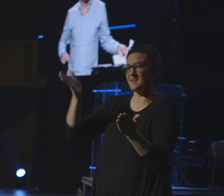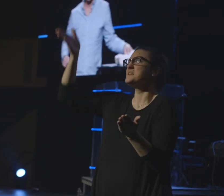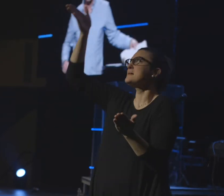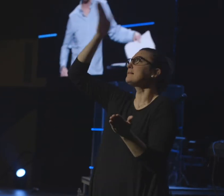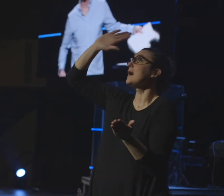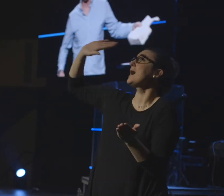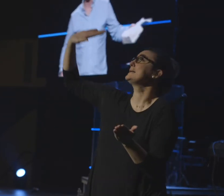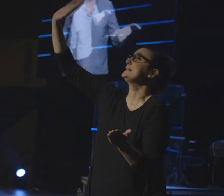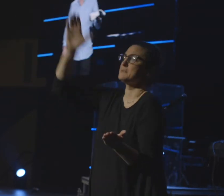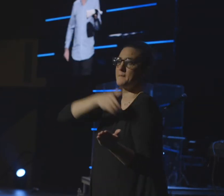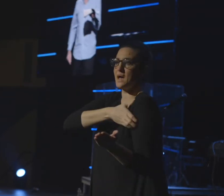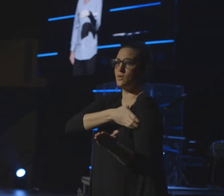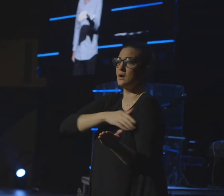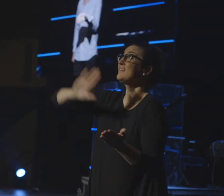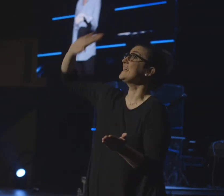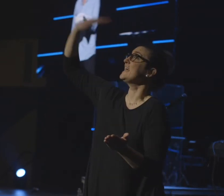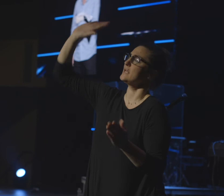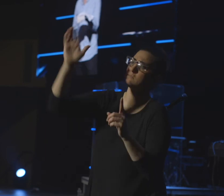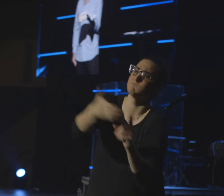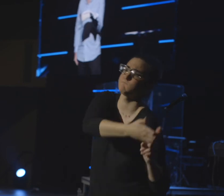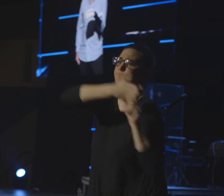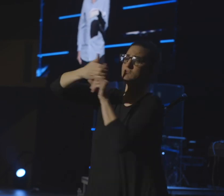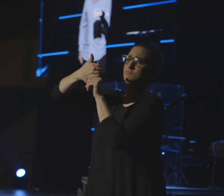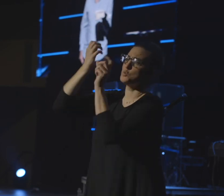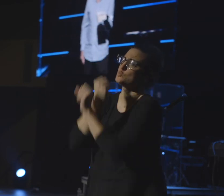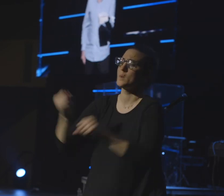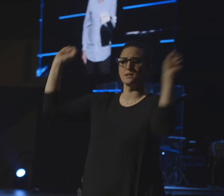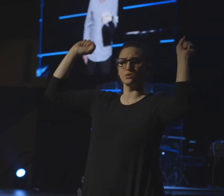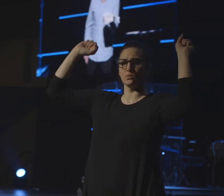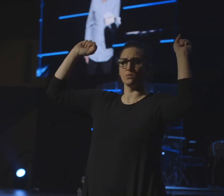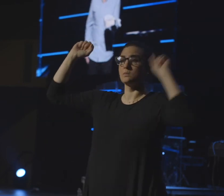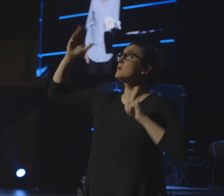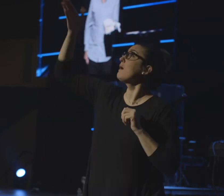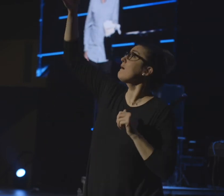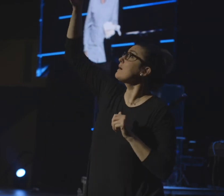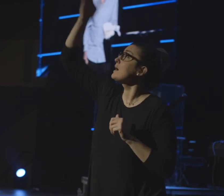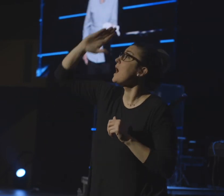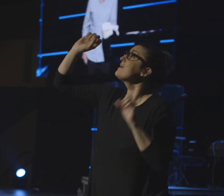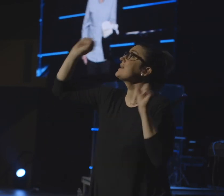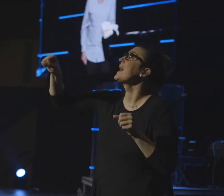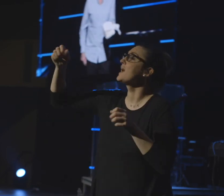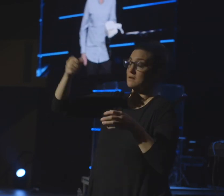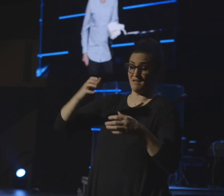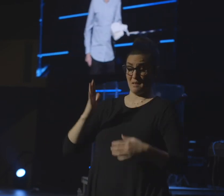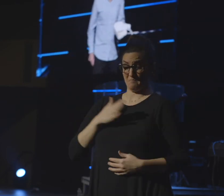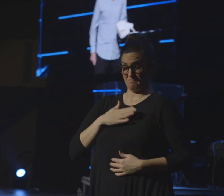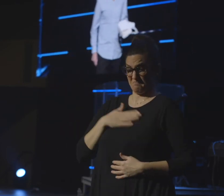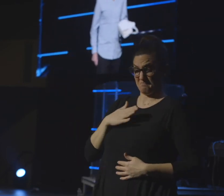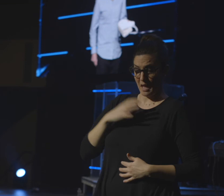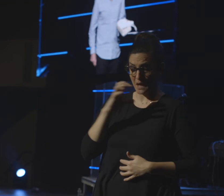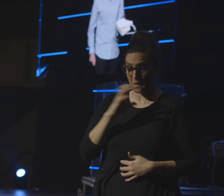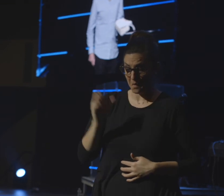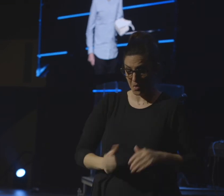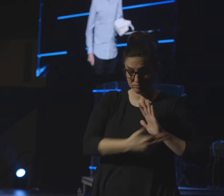the words of God to reshape your life and, wait for it, and give you a new identity. And if you start reading it that